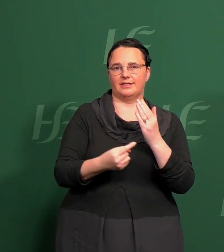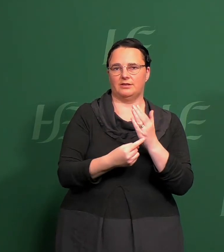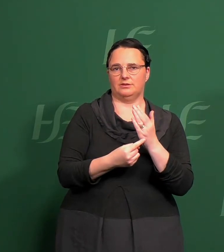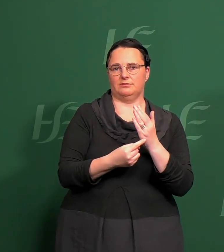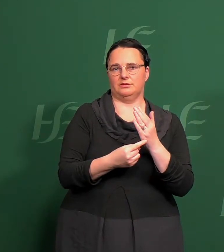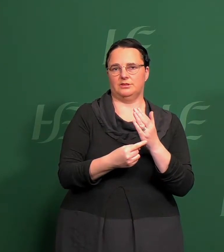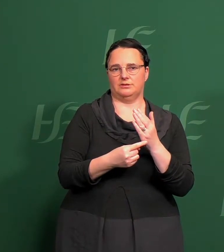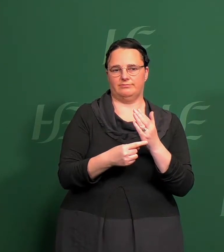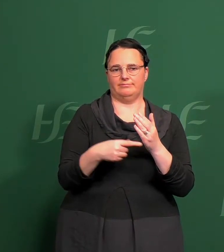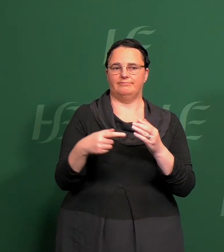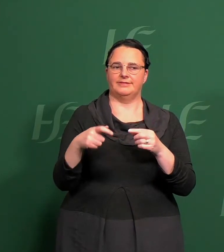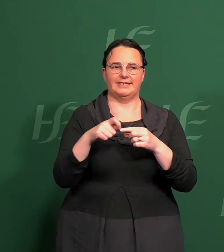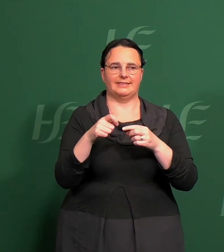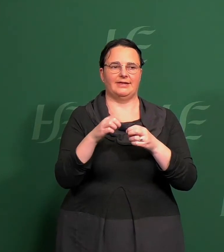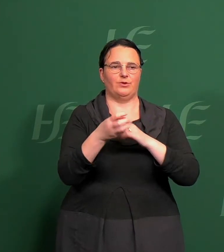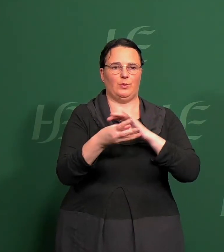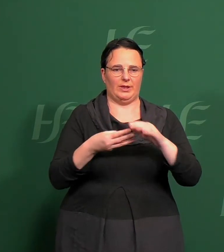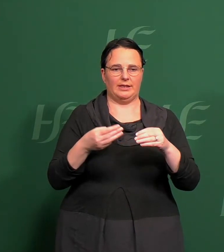into January.